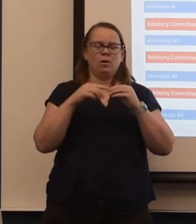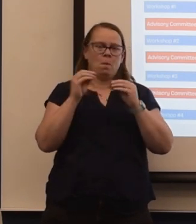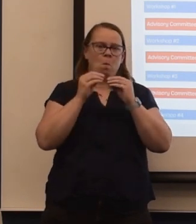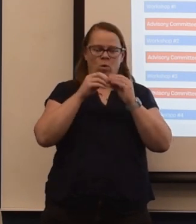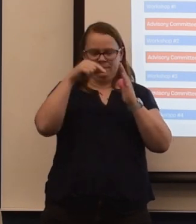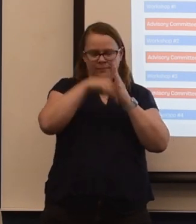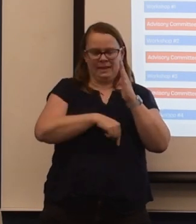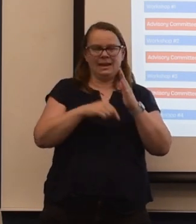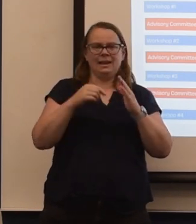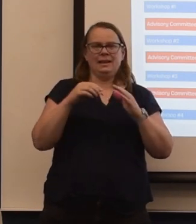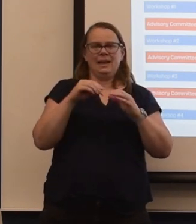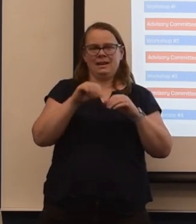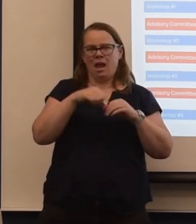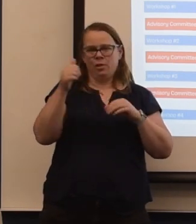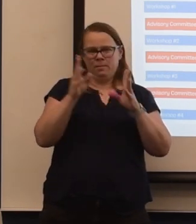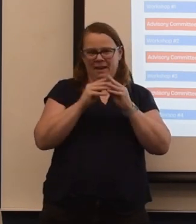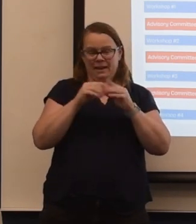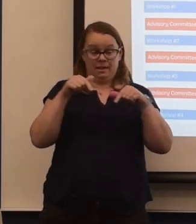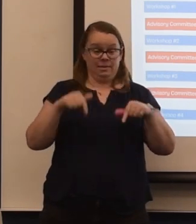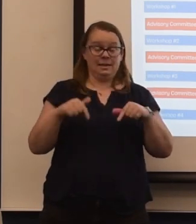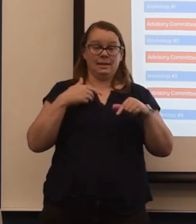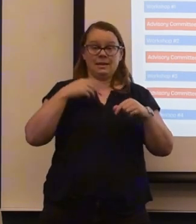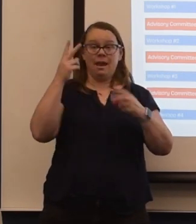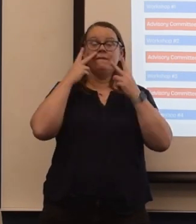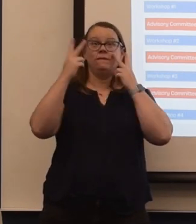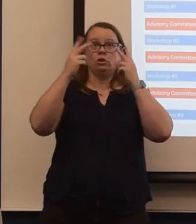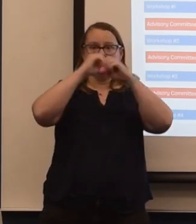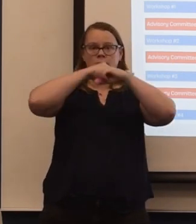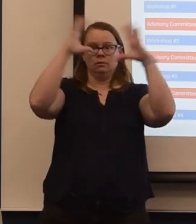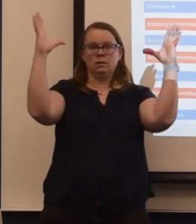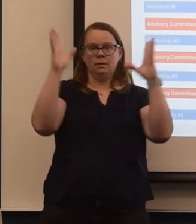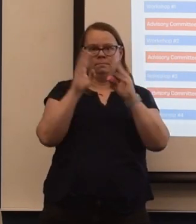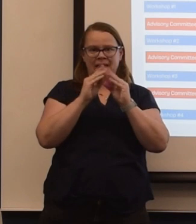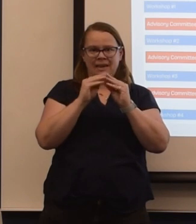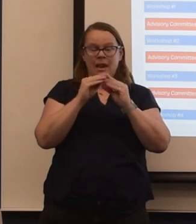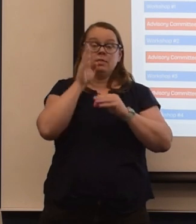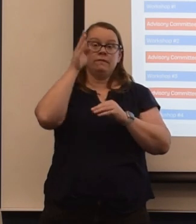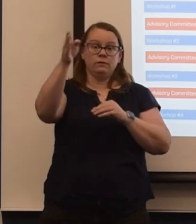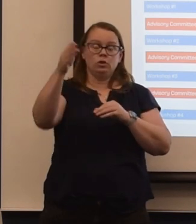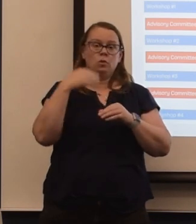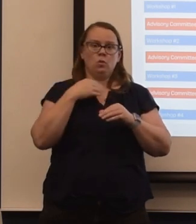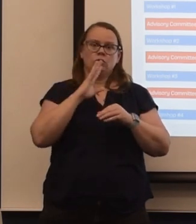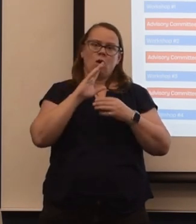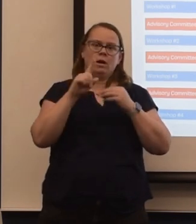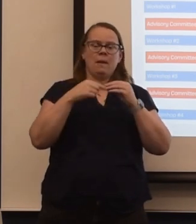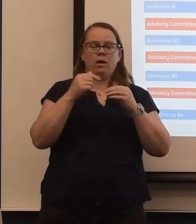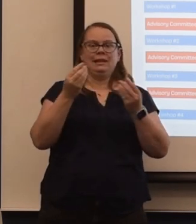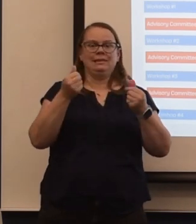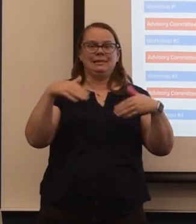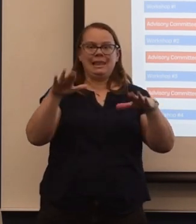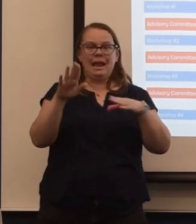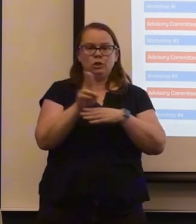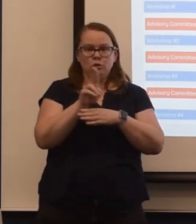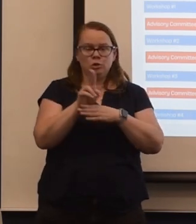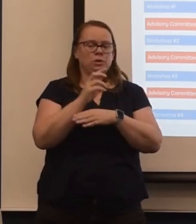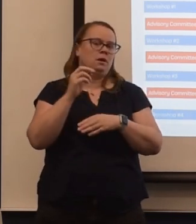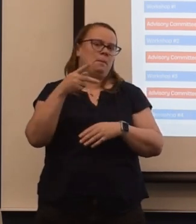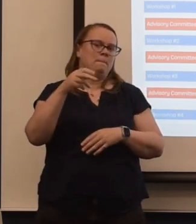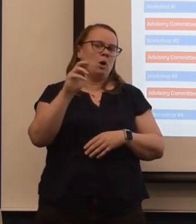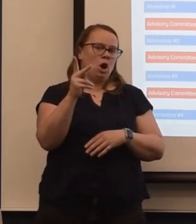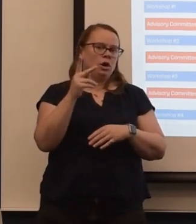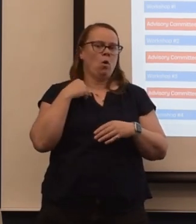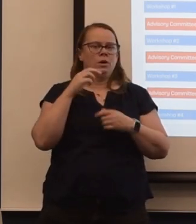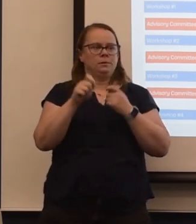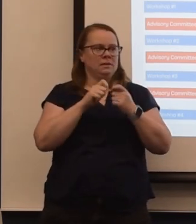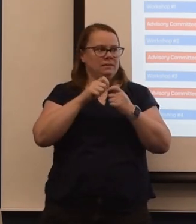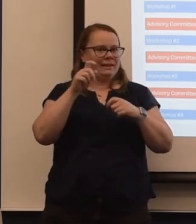more specifics in other meetings. This is largely a visioning meeting. In the future, we'll hone in on land use, or parks, or specific needs